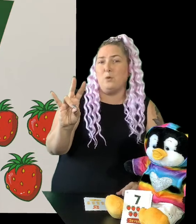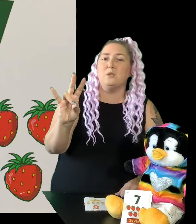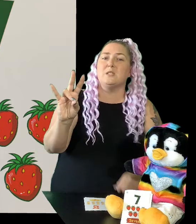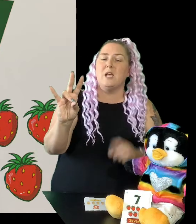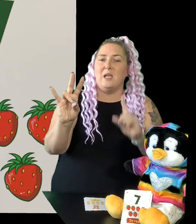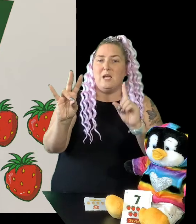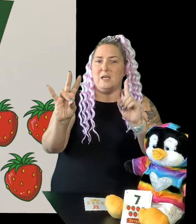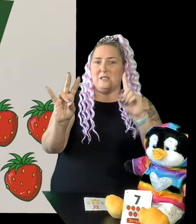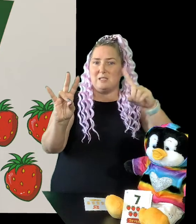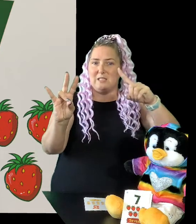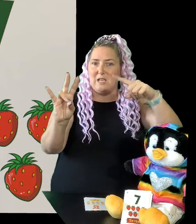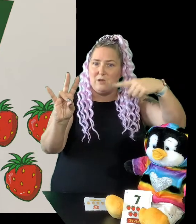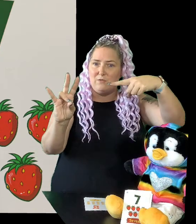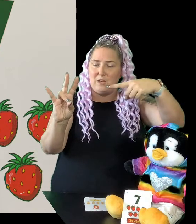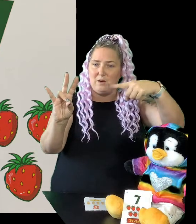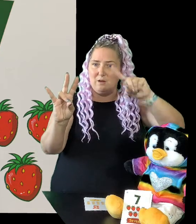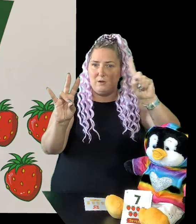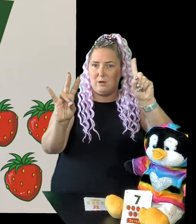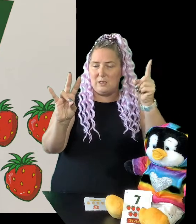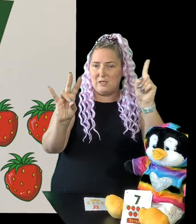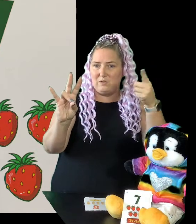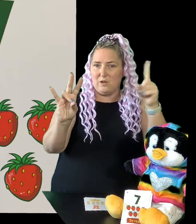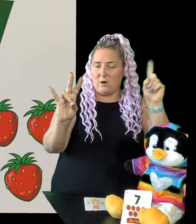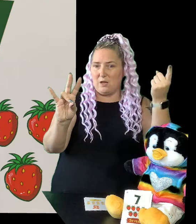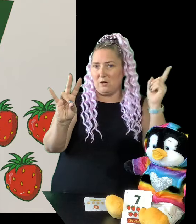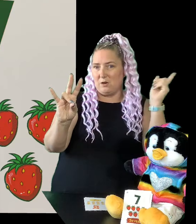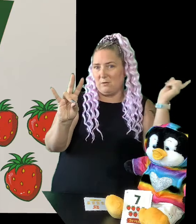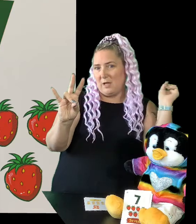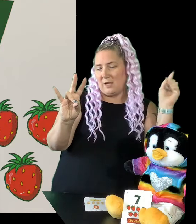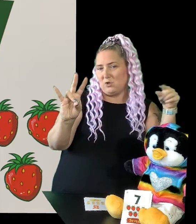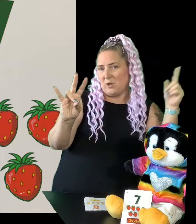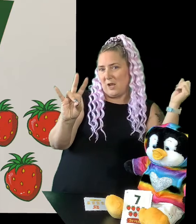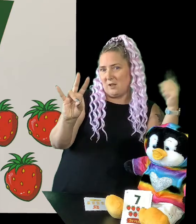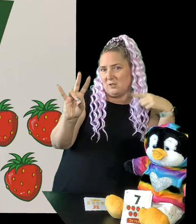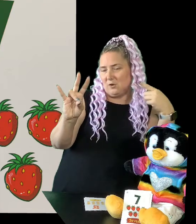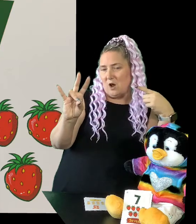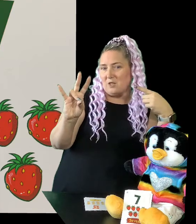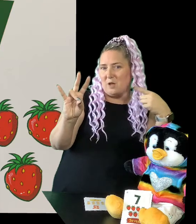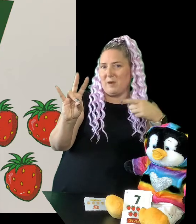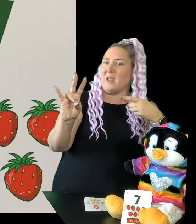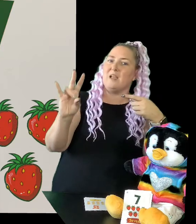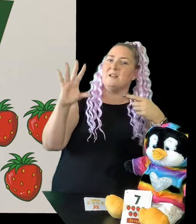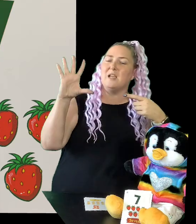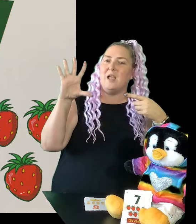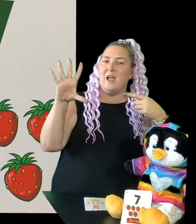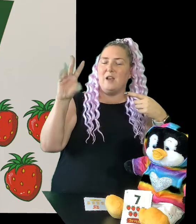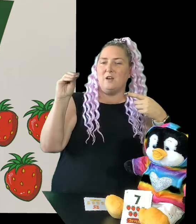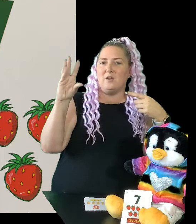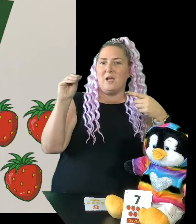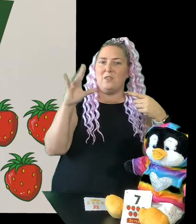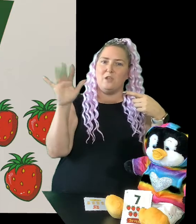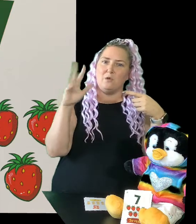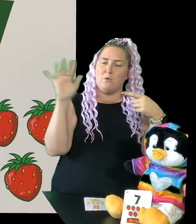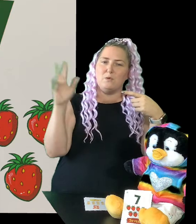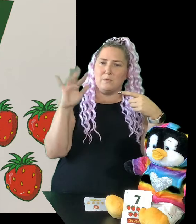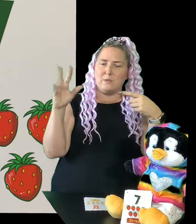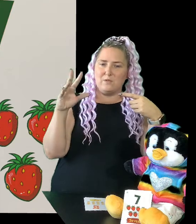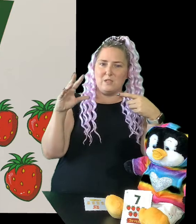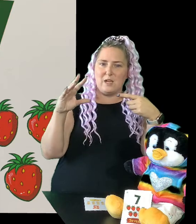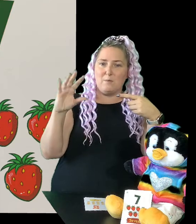most is to take your finger, your index finger on your extra hand, your not dominant hand, and on your hand that you use most of the time,